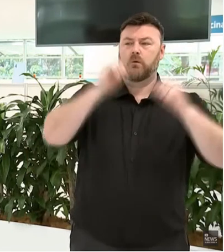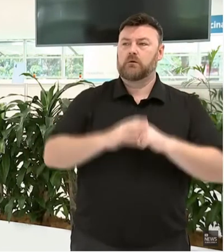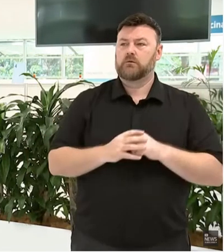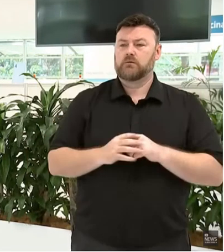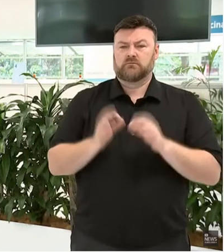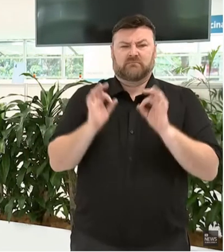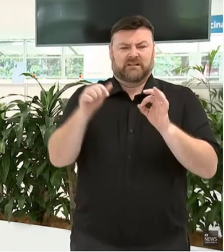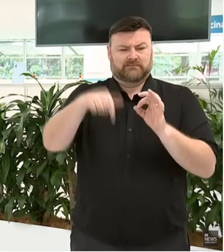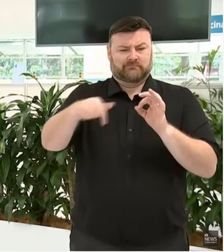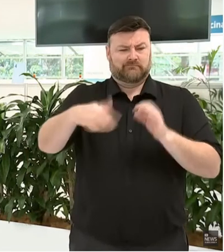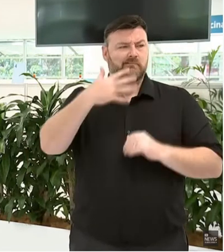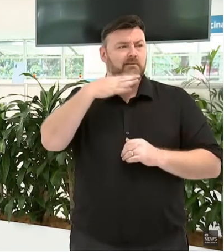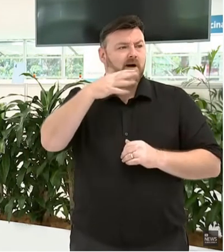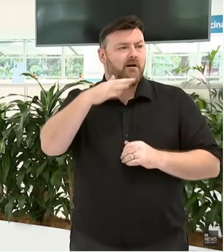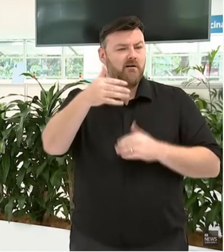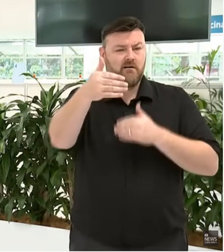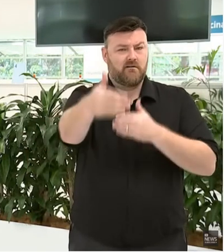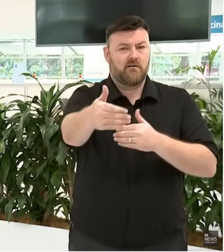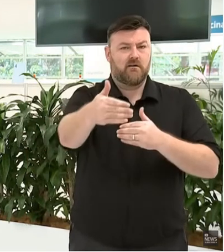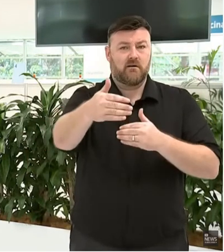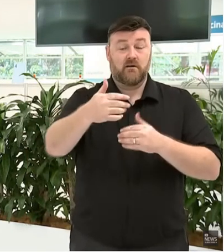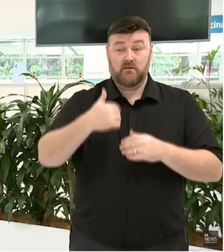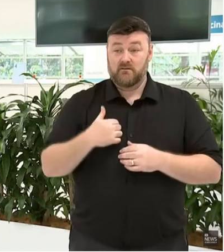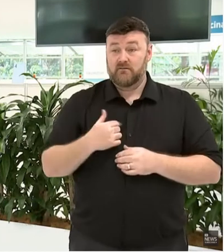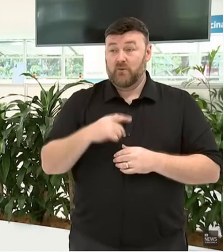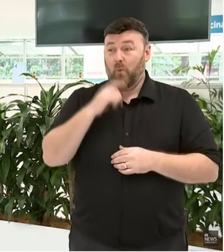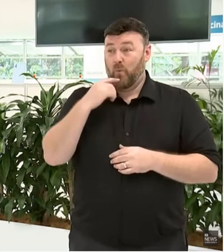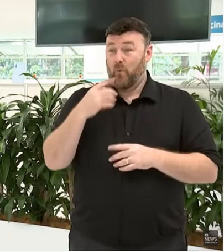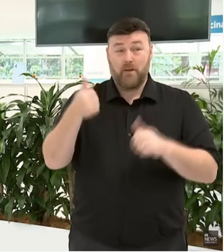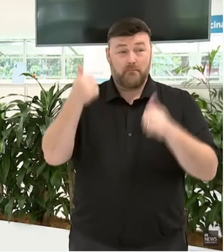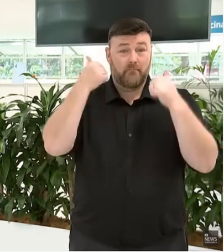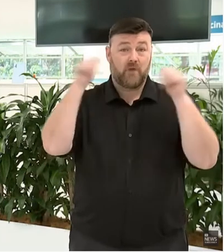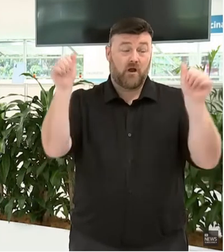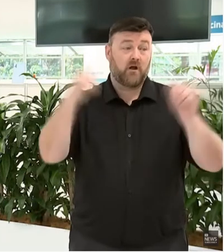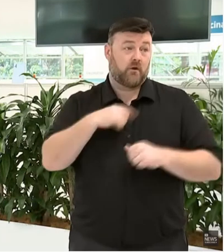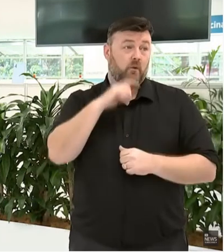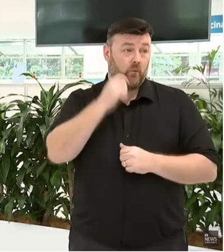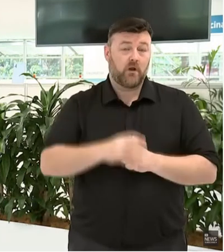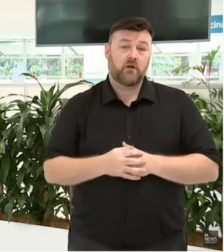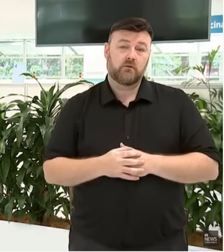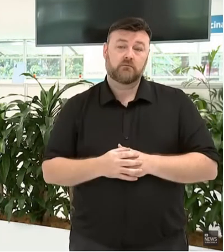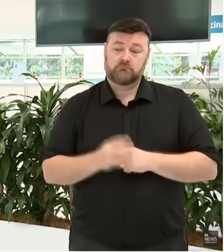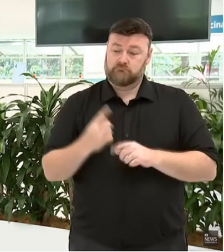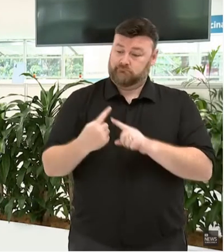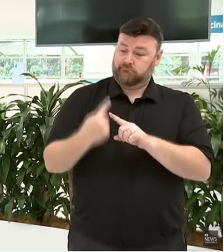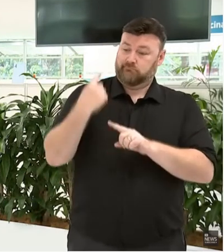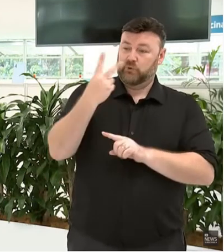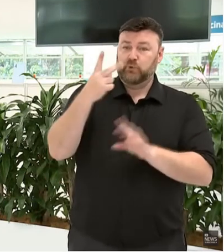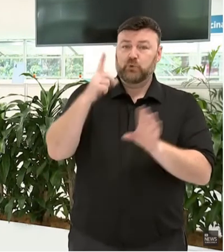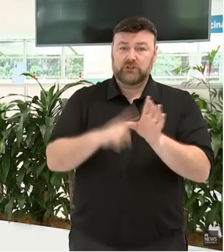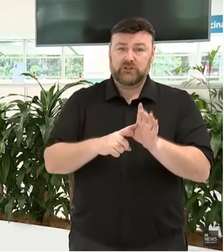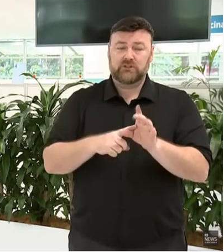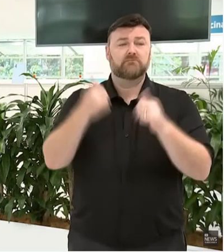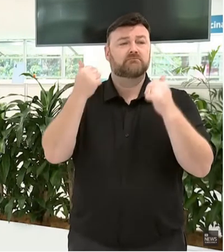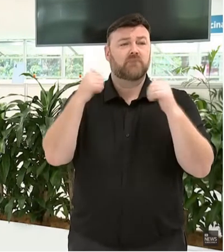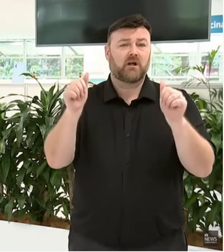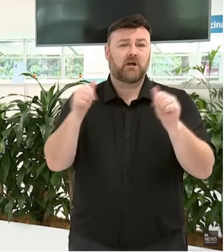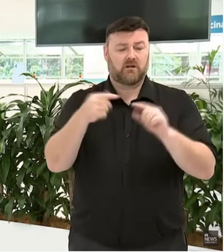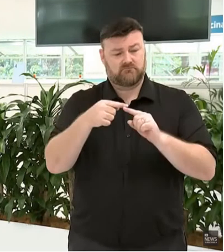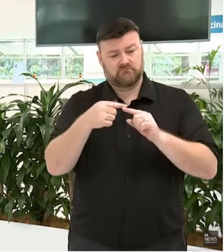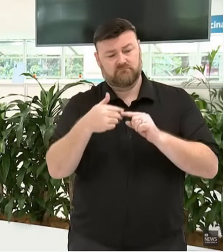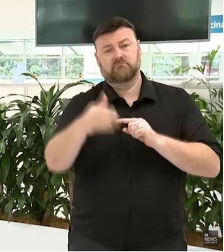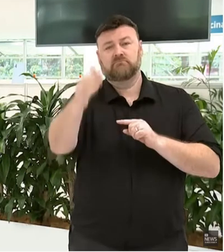months, but we're going to get through it. We're going to get through it. We've got confidence, got us through the last 2 years. It's going to get us through this next period of